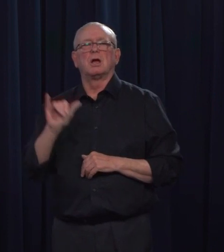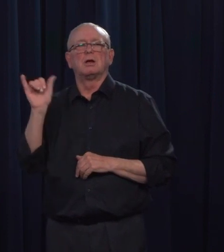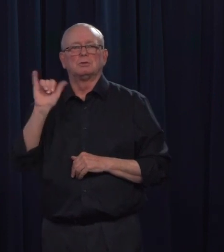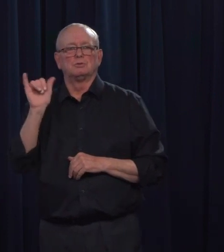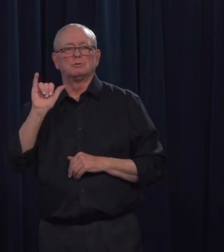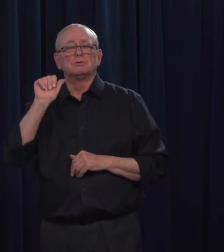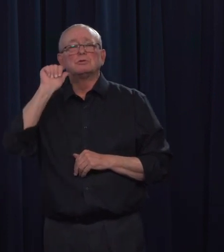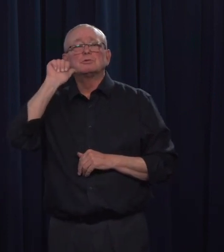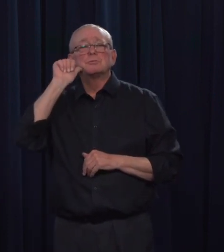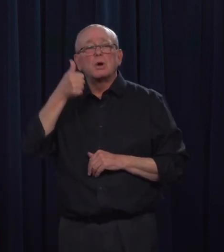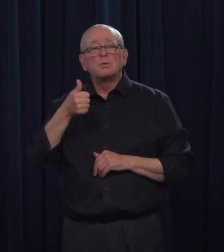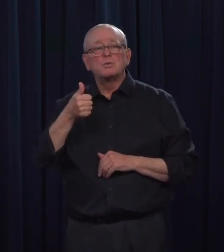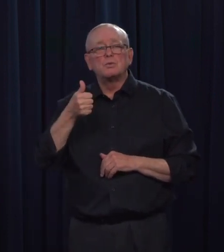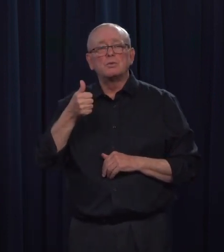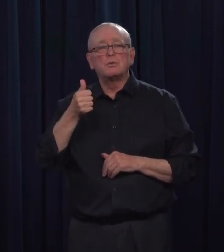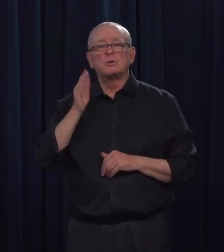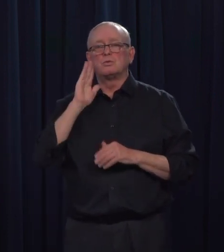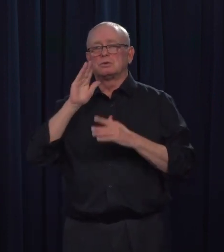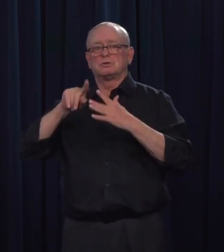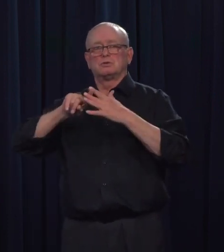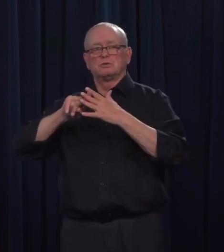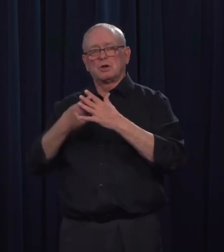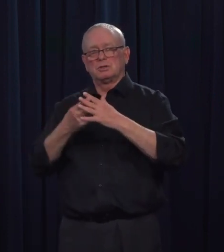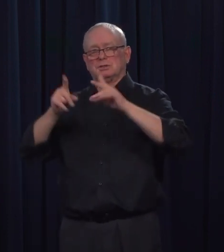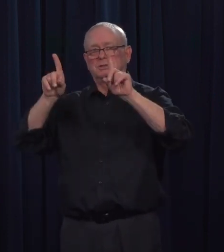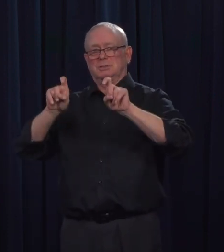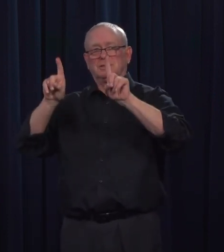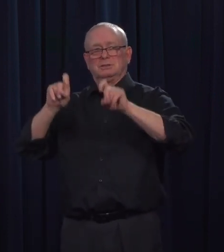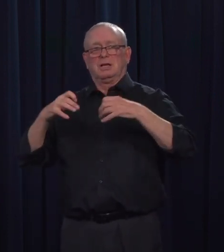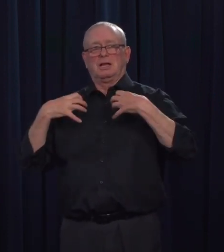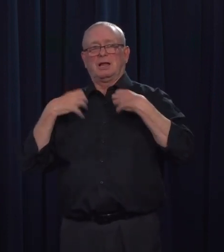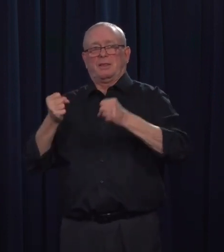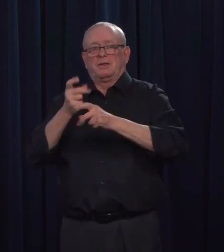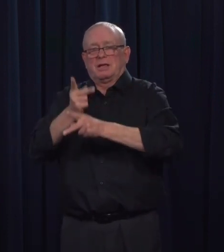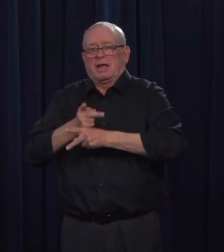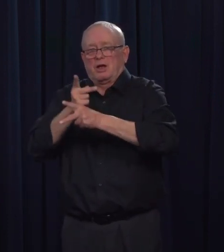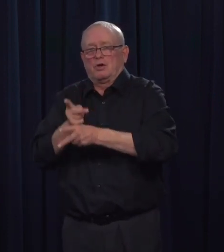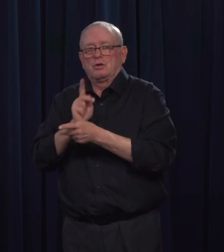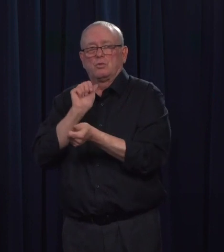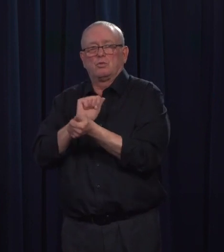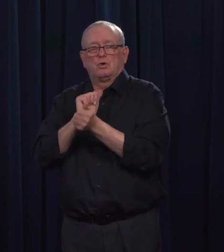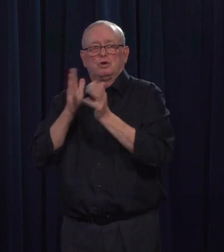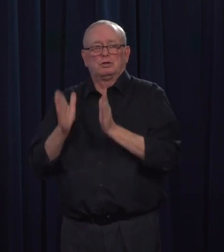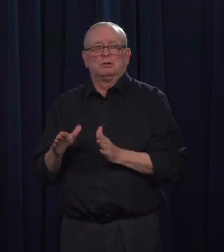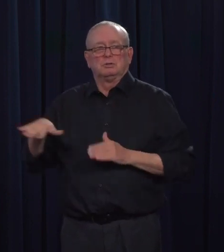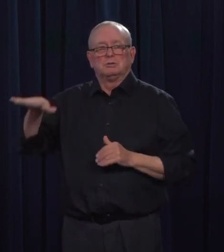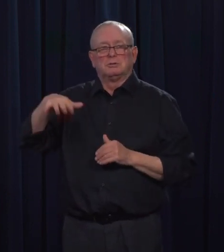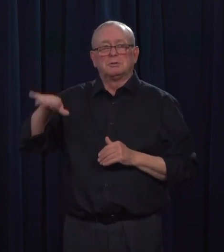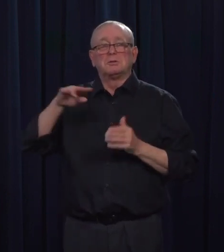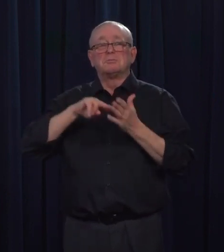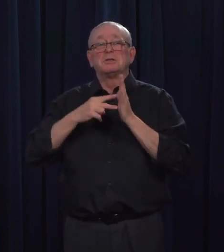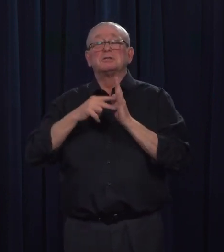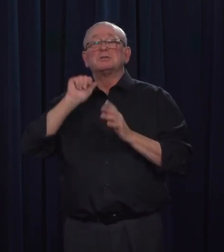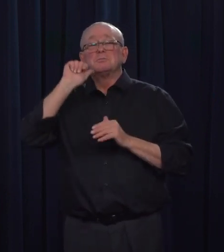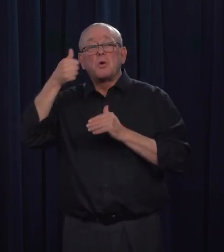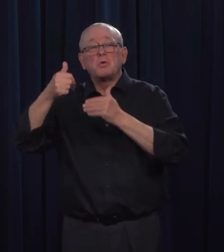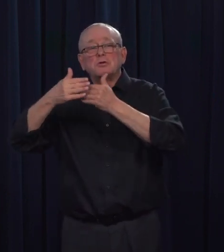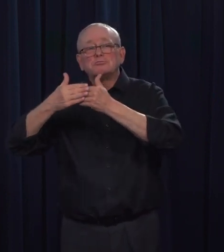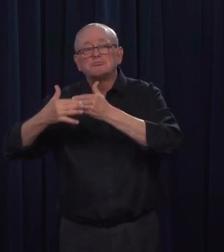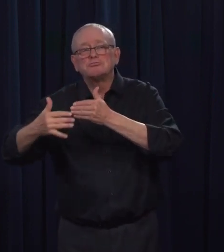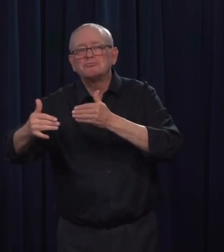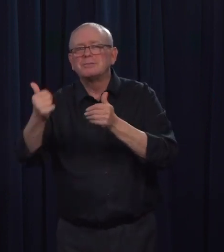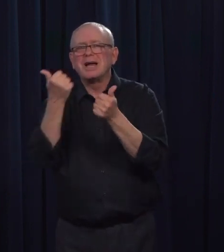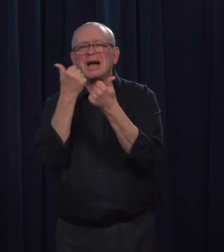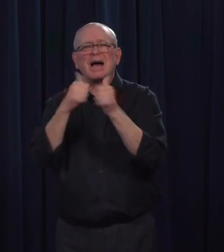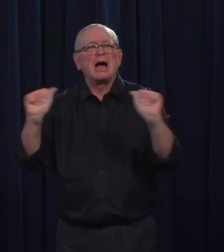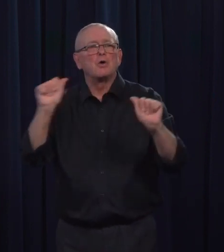offering testing for healthcare workers in the province. So going forward, a healthcare worker who worked at a long-term care centre anywhere across the province, if